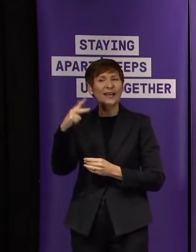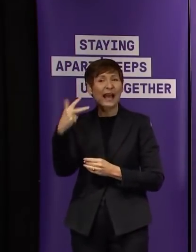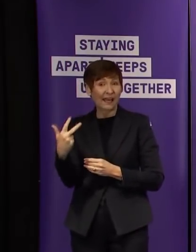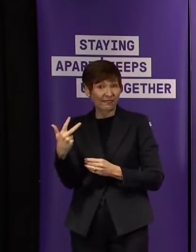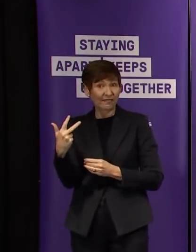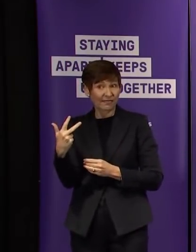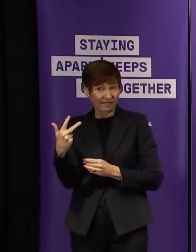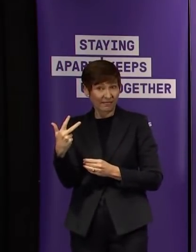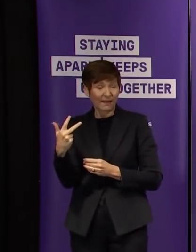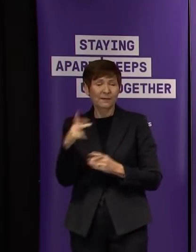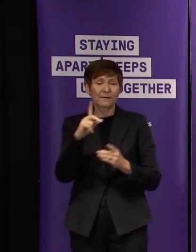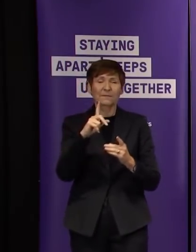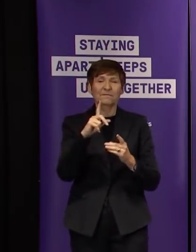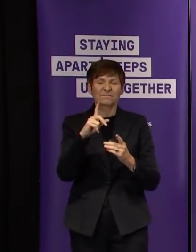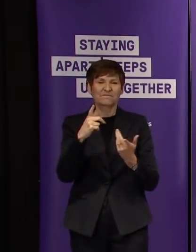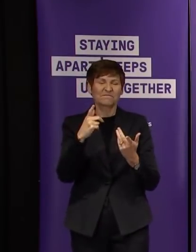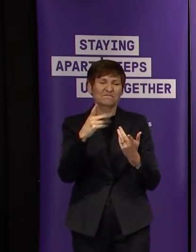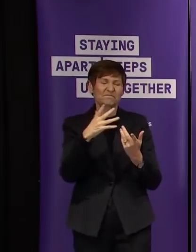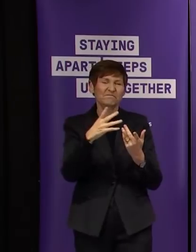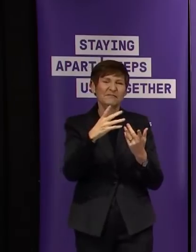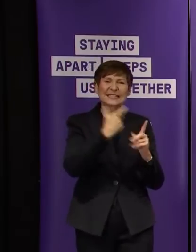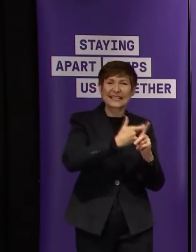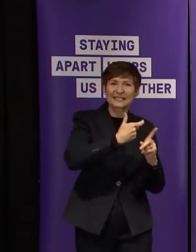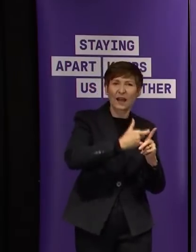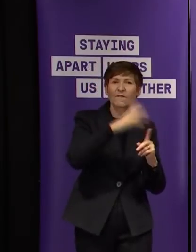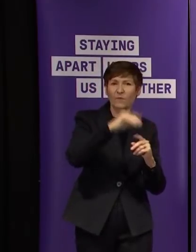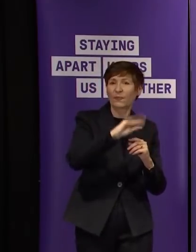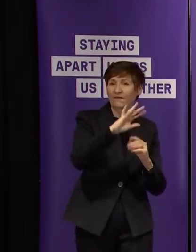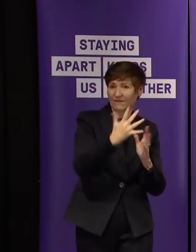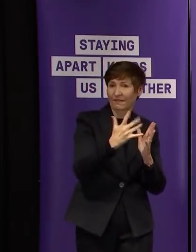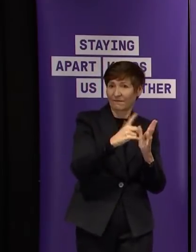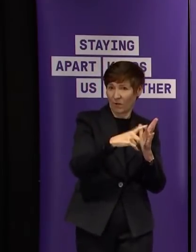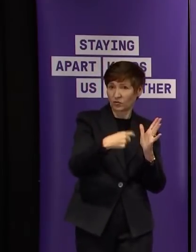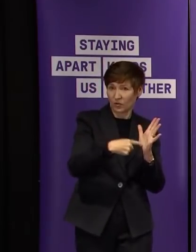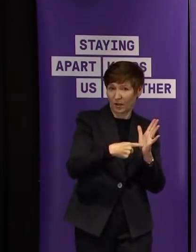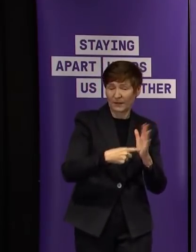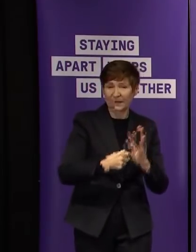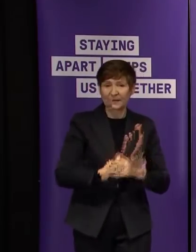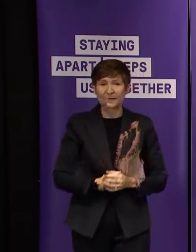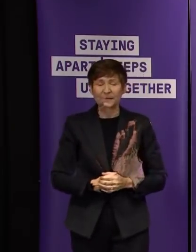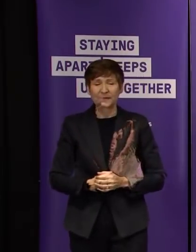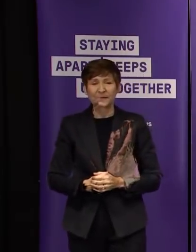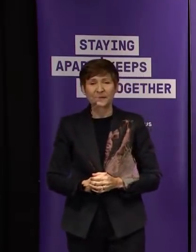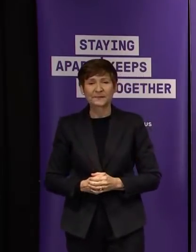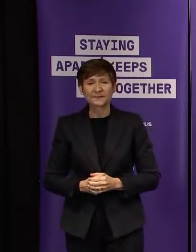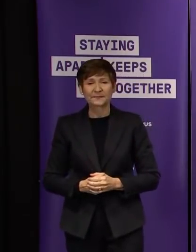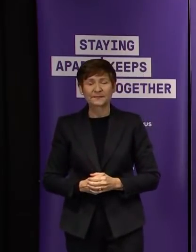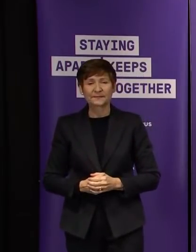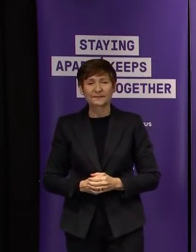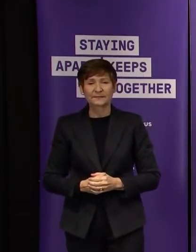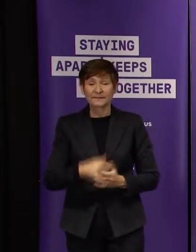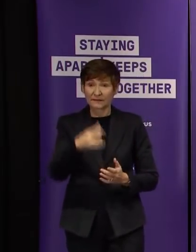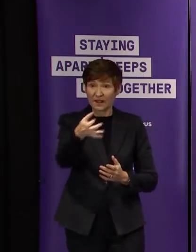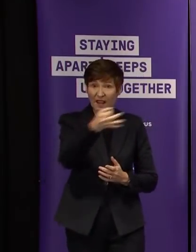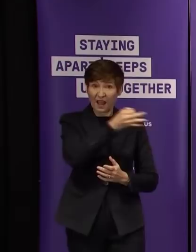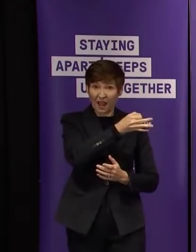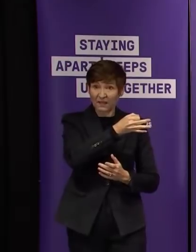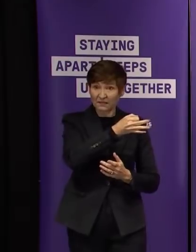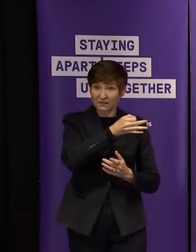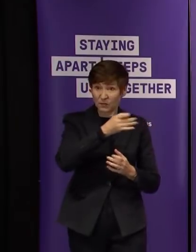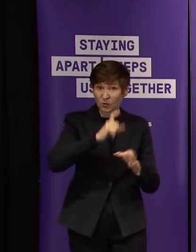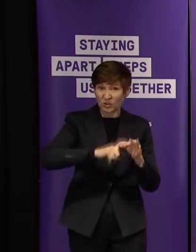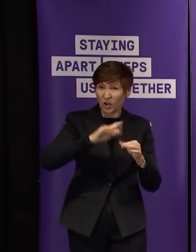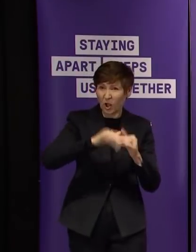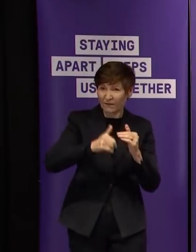sessional kindergarten at the start of term on the 5th of October. Do you expect many parents and children to want to repeat next year because